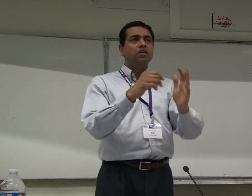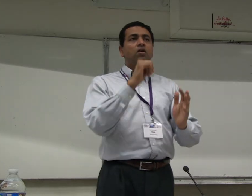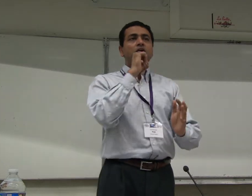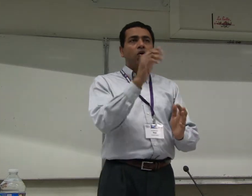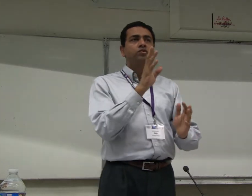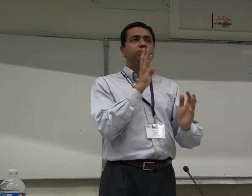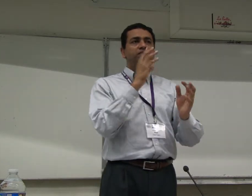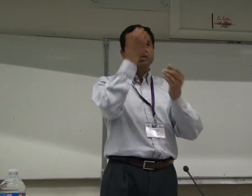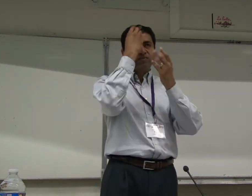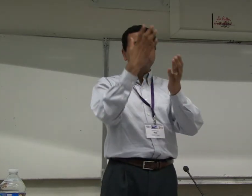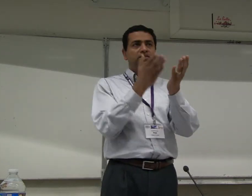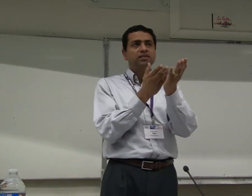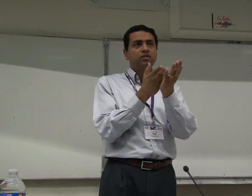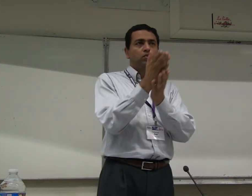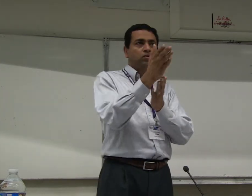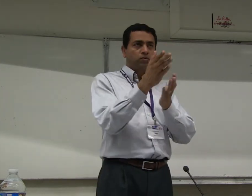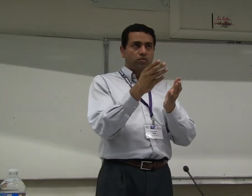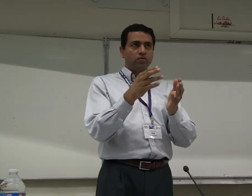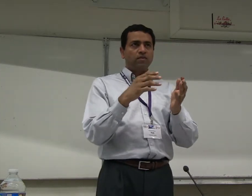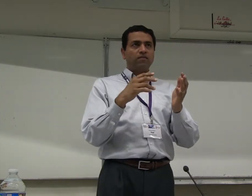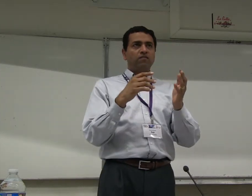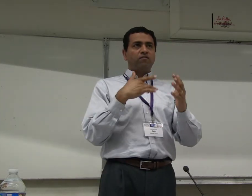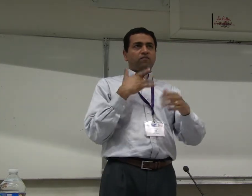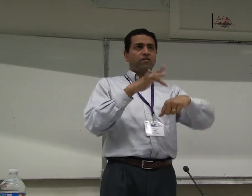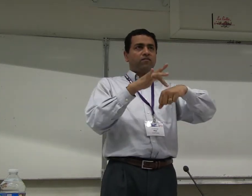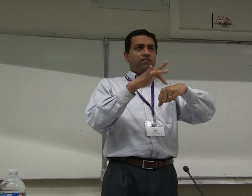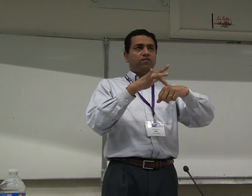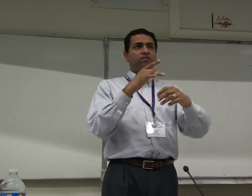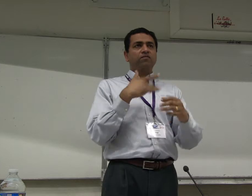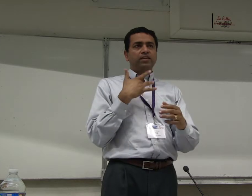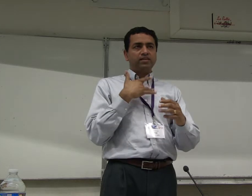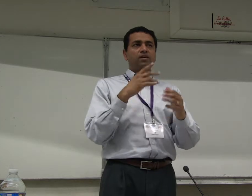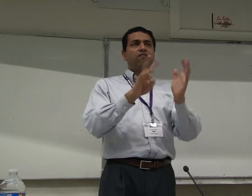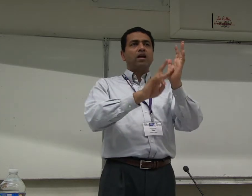The research has shown that we've represented